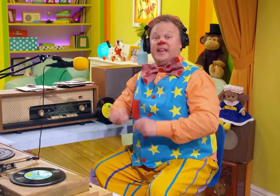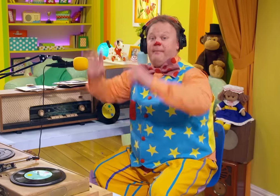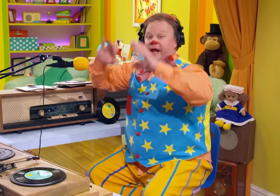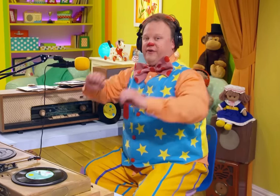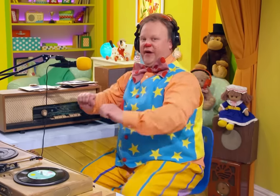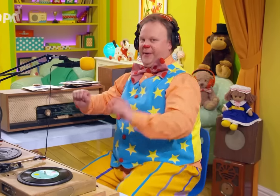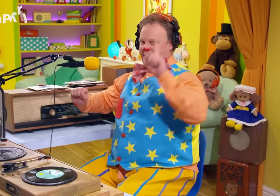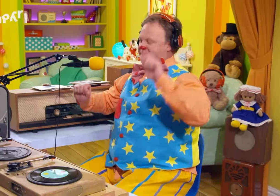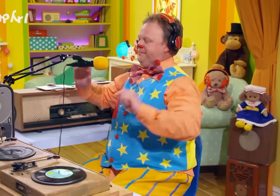the microphone.